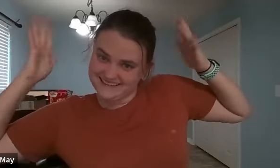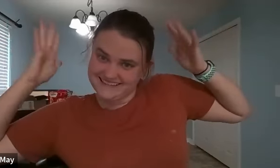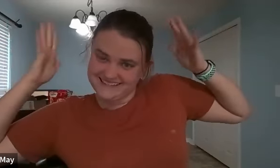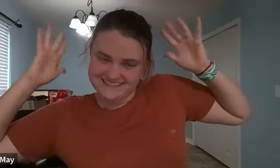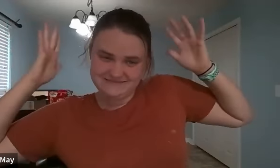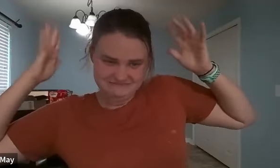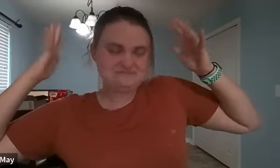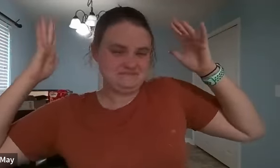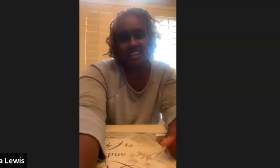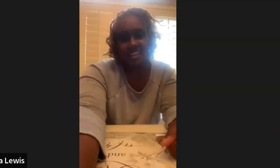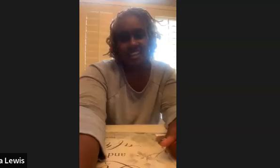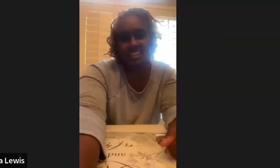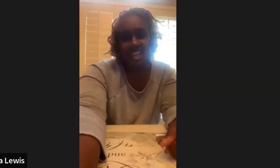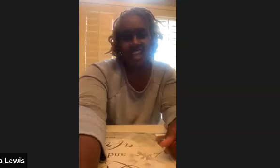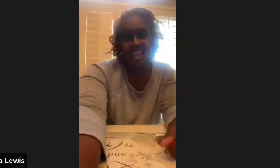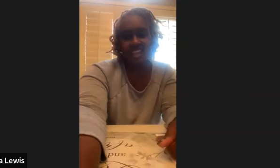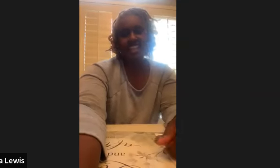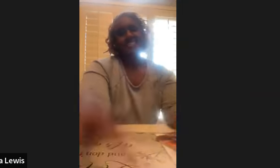this. Okay. Yeah. Yay.